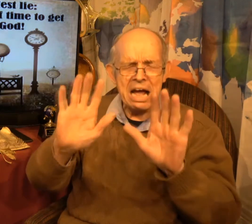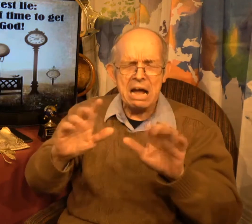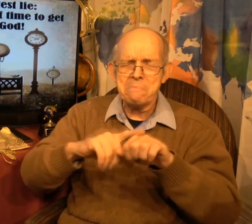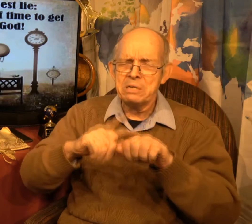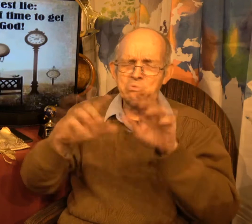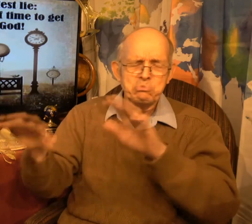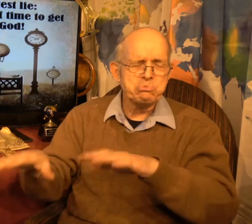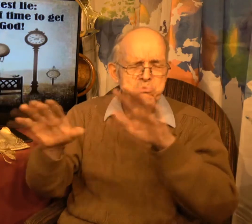time.